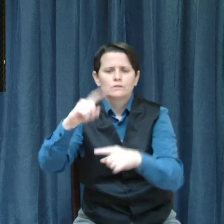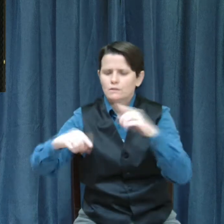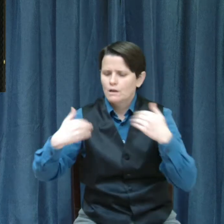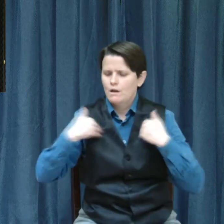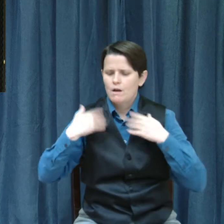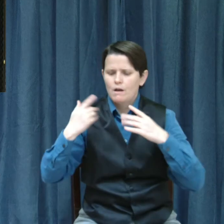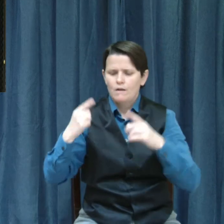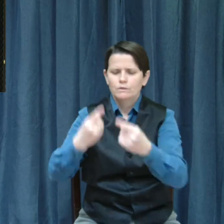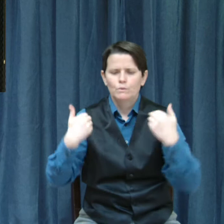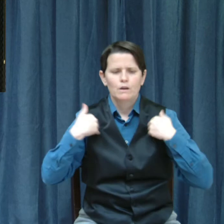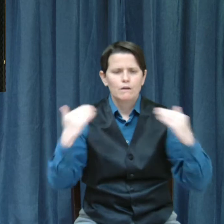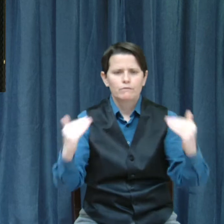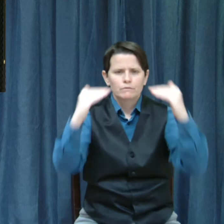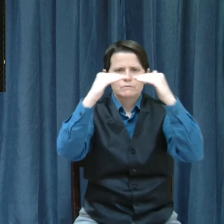one.